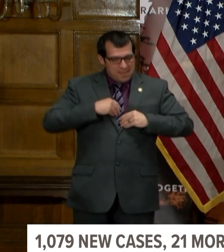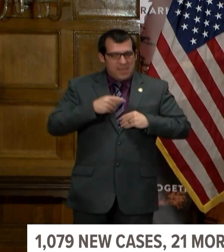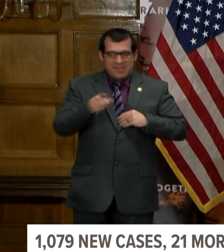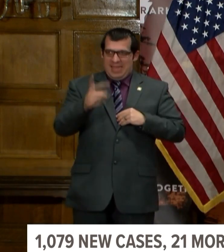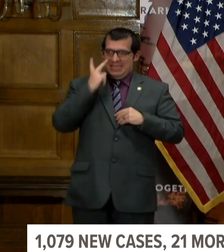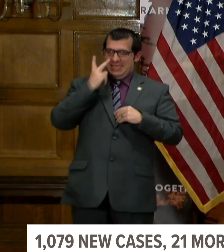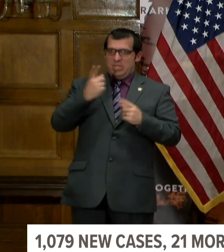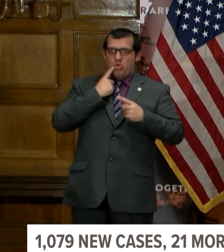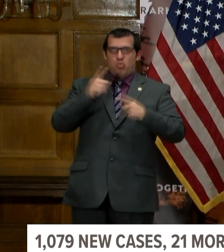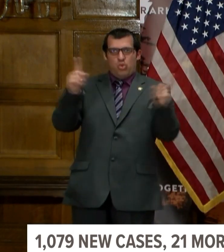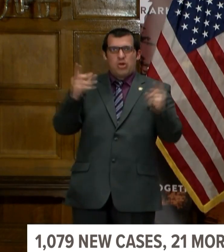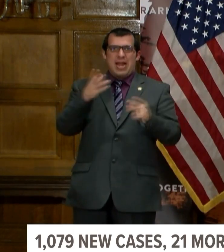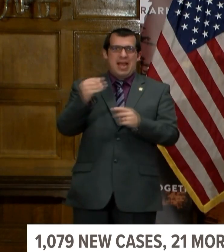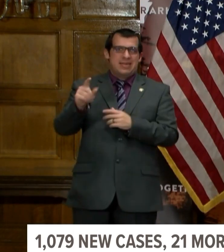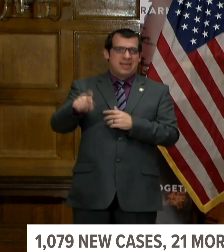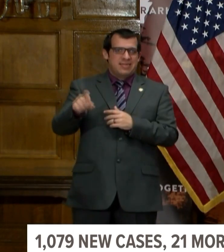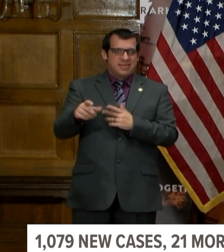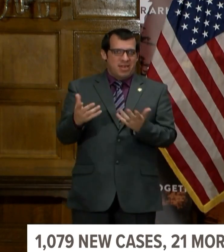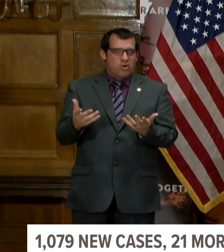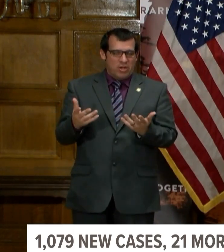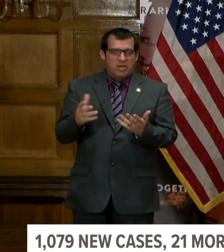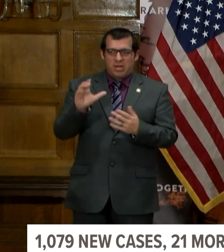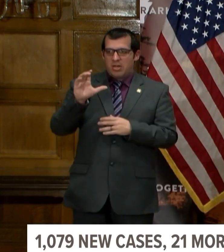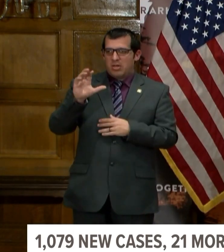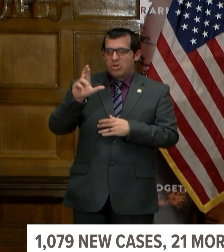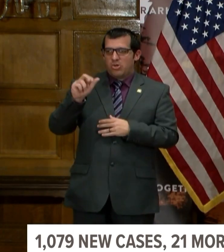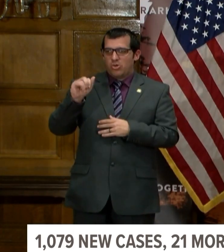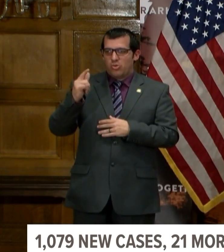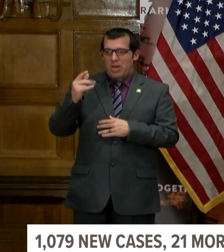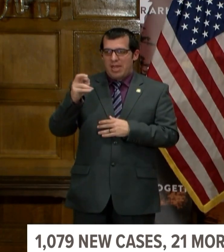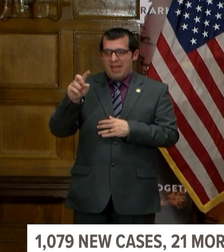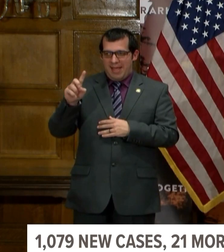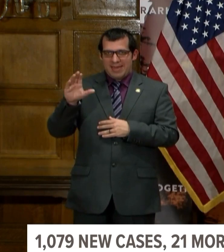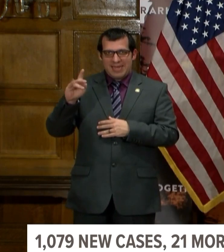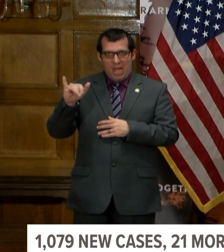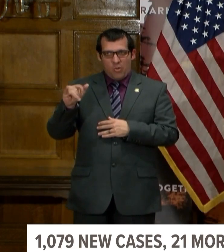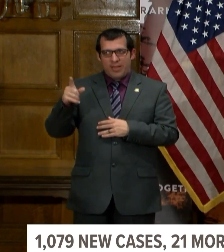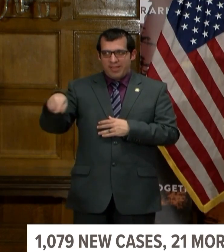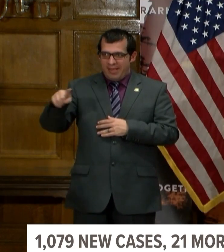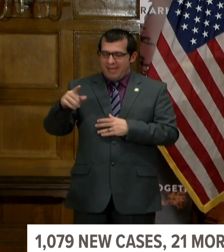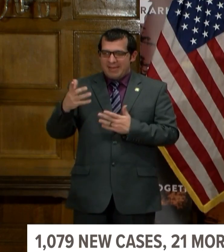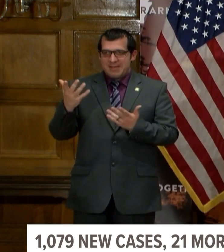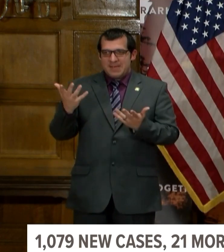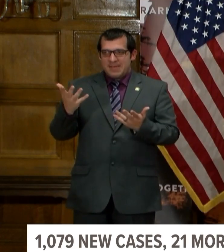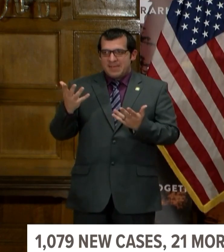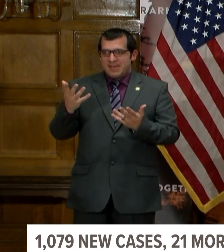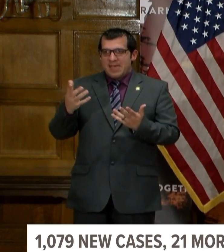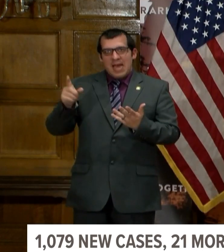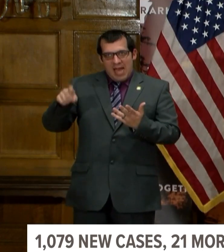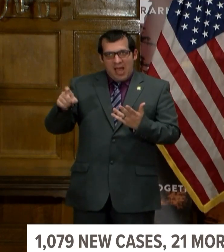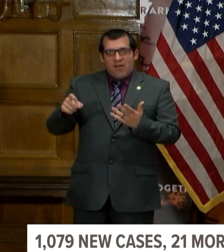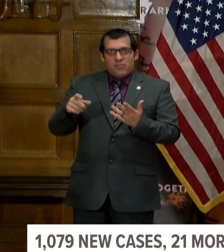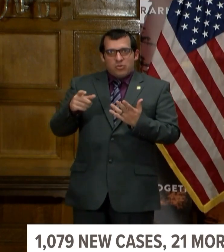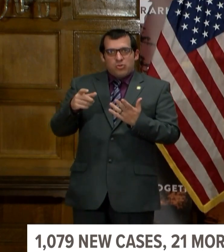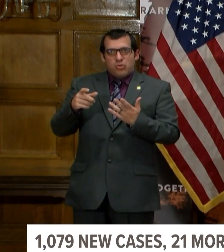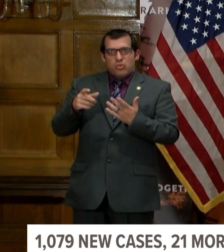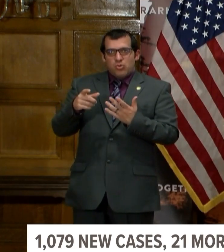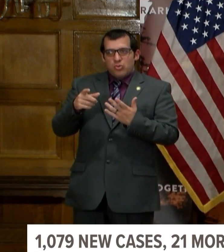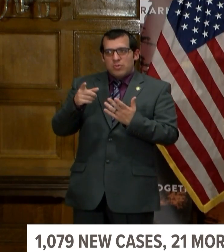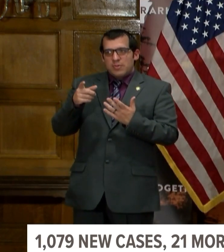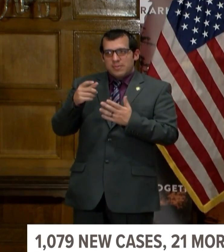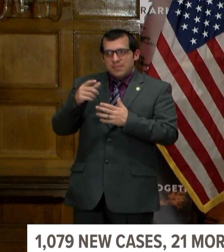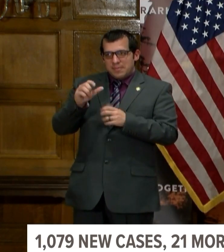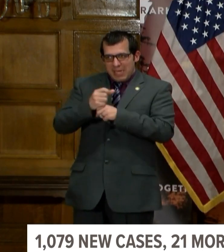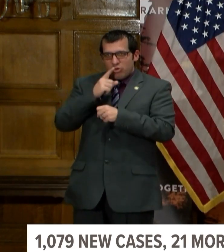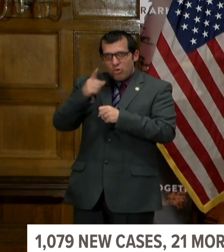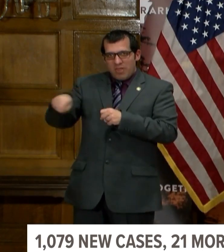work and that it is necessary. Craighead County needs to make sure they do everything